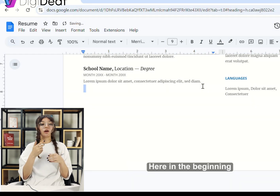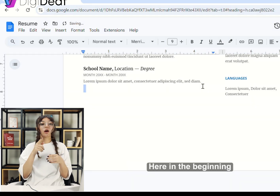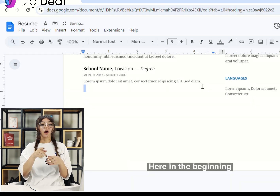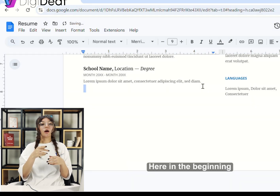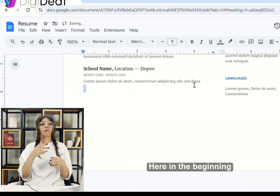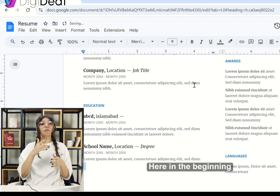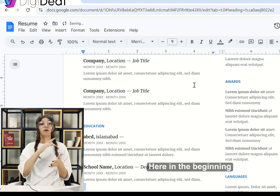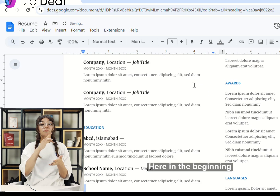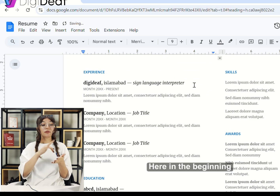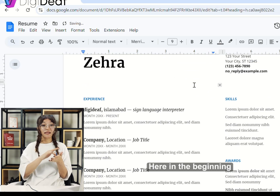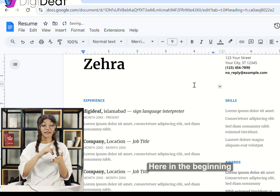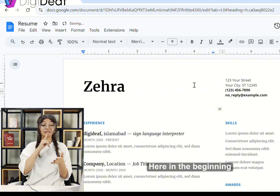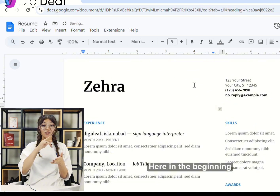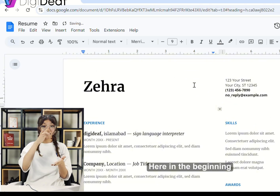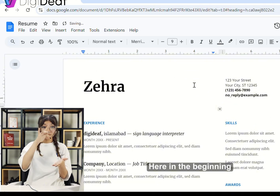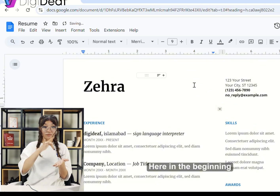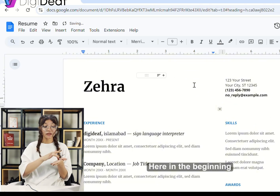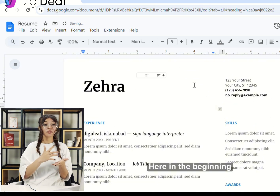Here in the beginning,